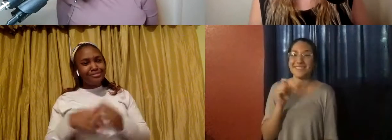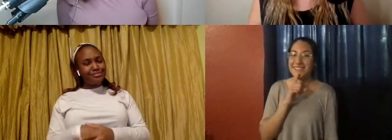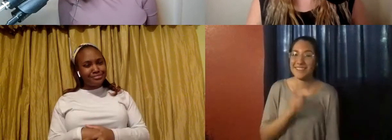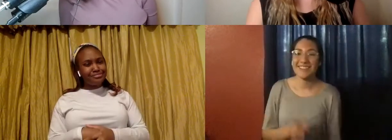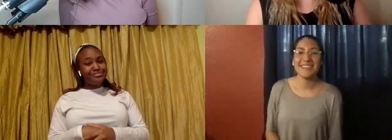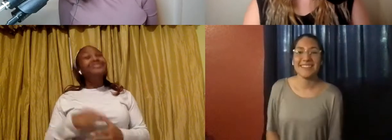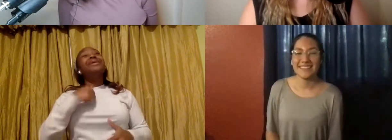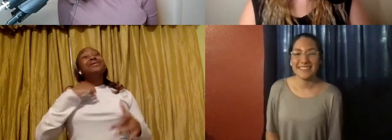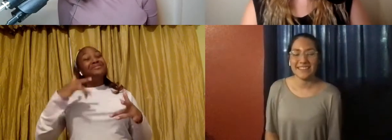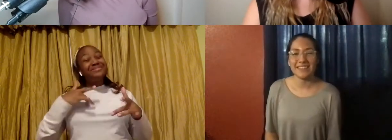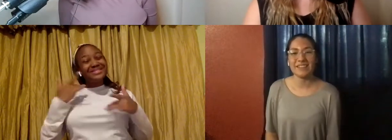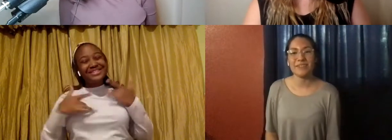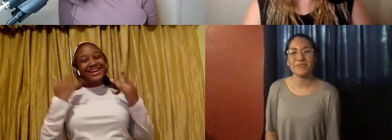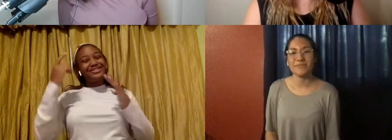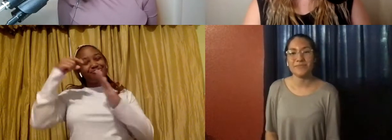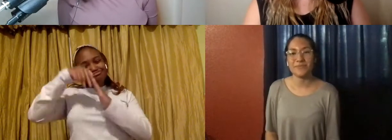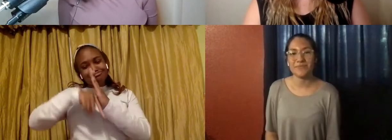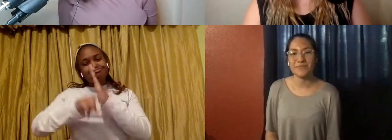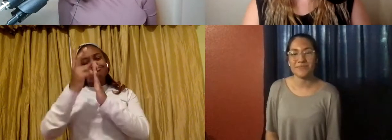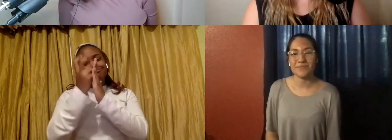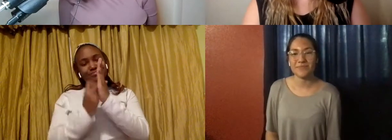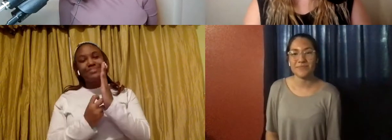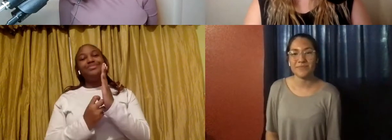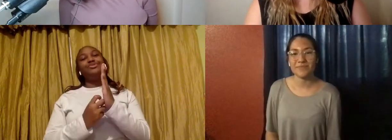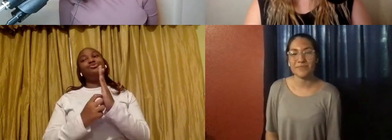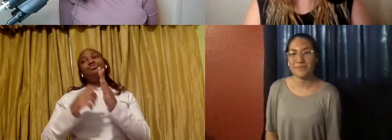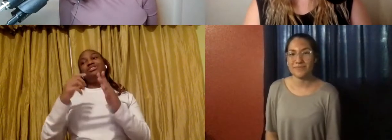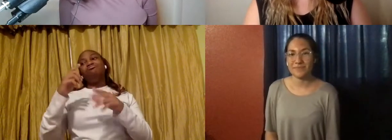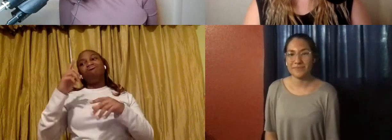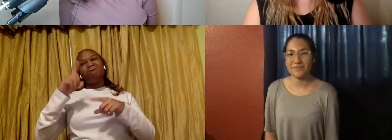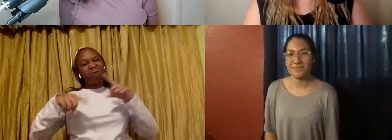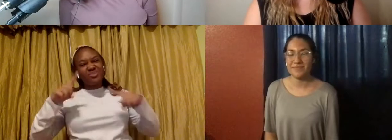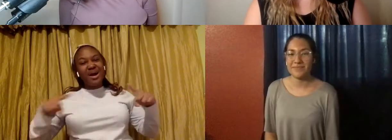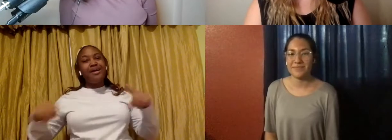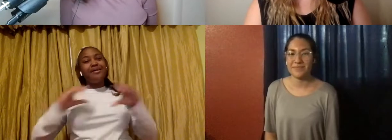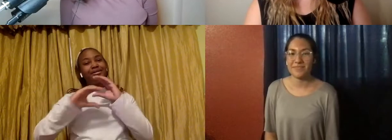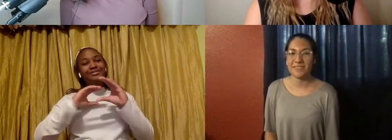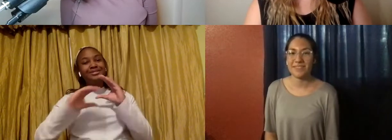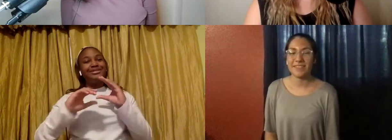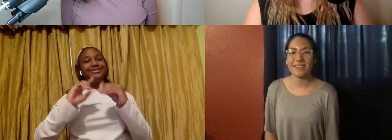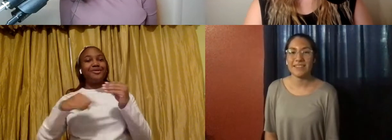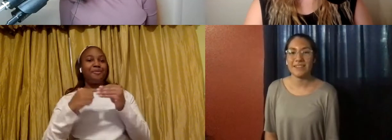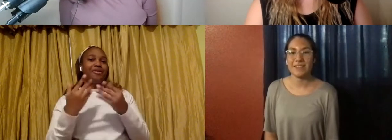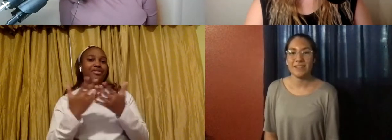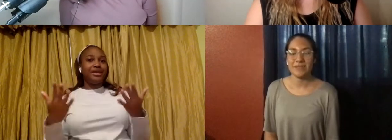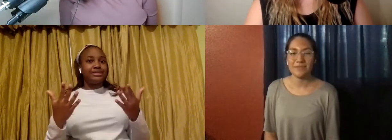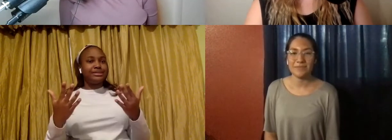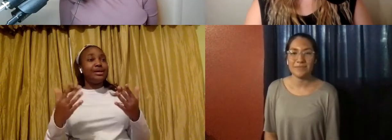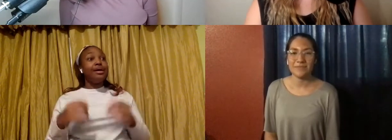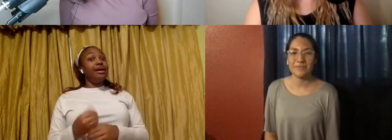I'm excited to dive into some random conversations about things that, again, a lot of people talk